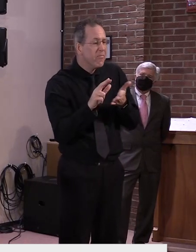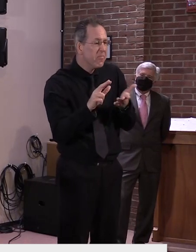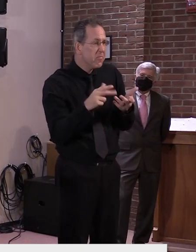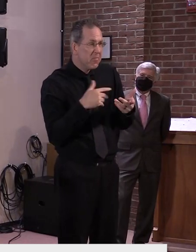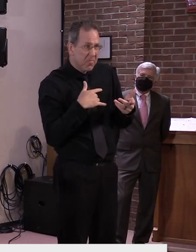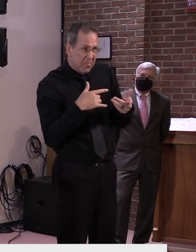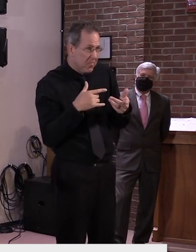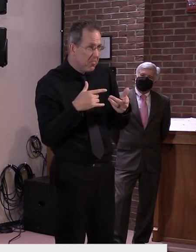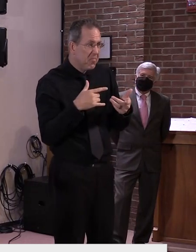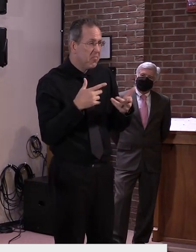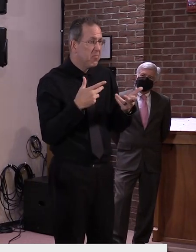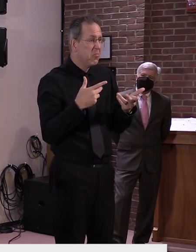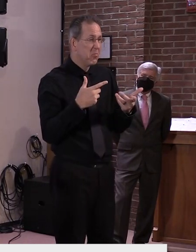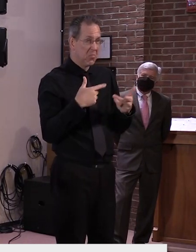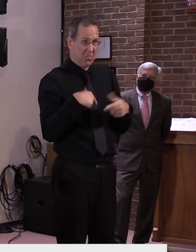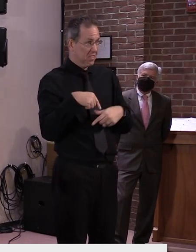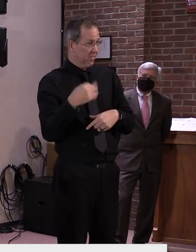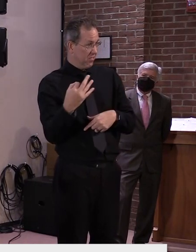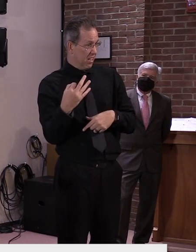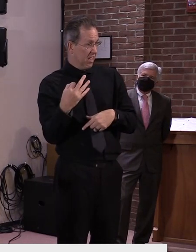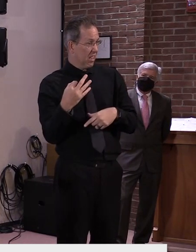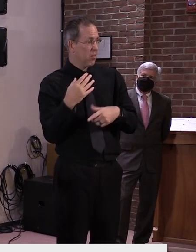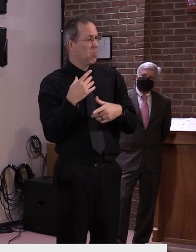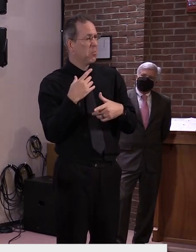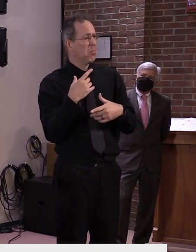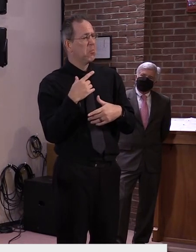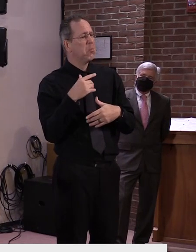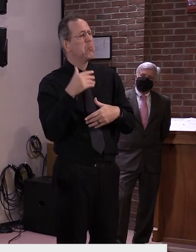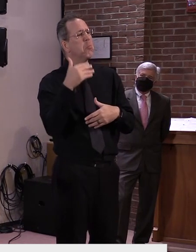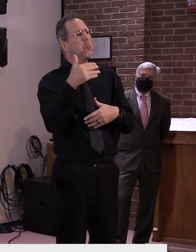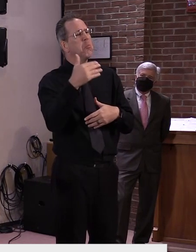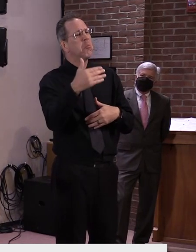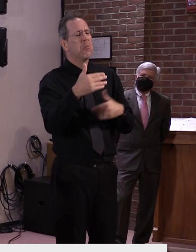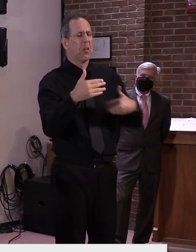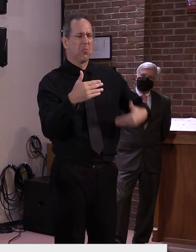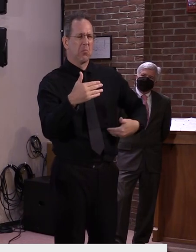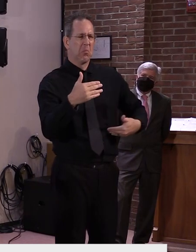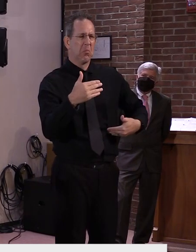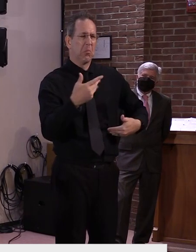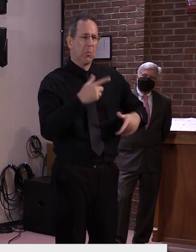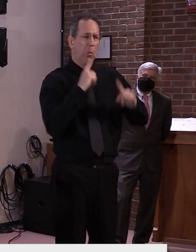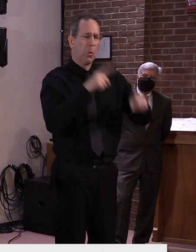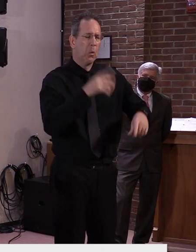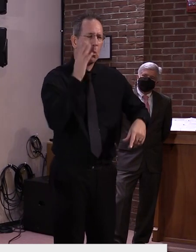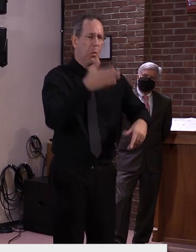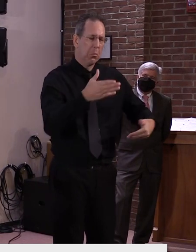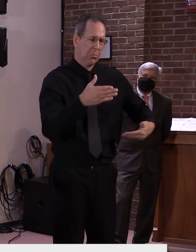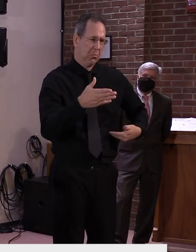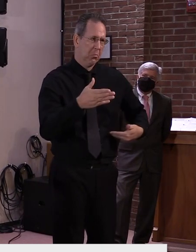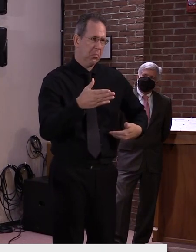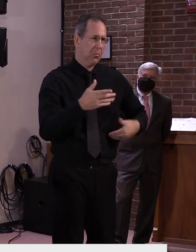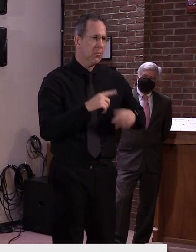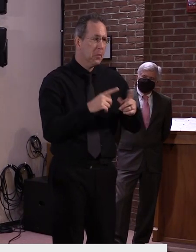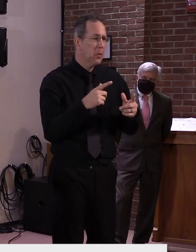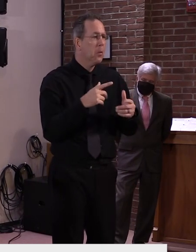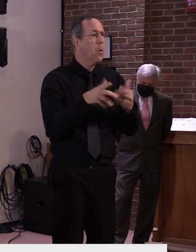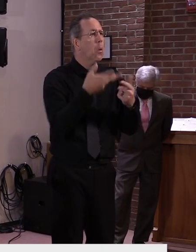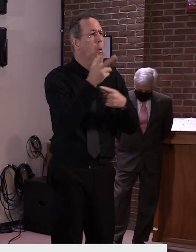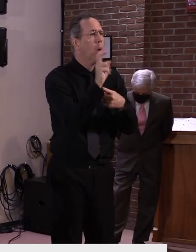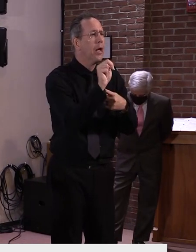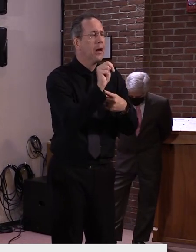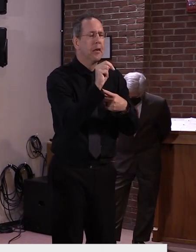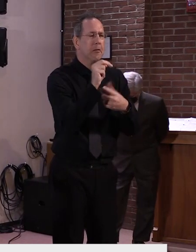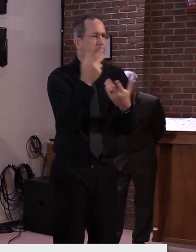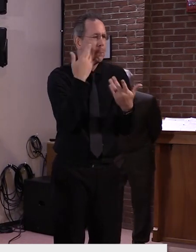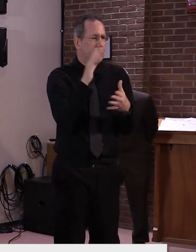it'll be sometime in the future. I just sense that we're going to have this, you know, what we're seeing again